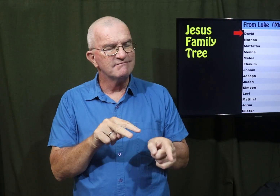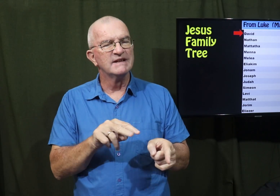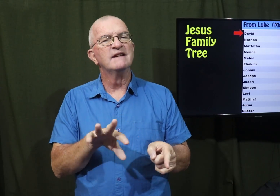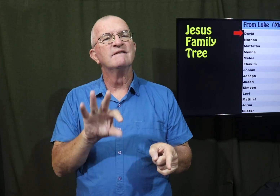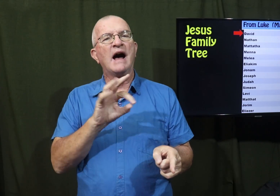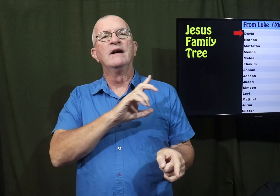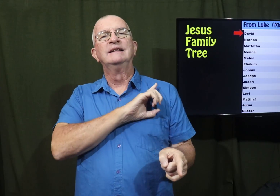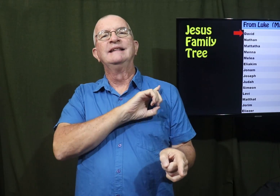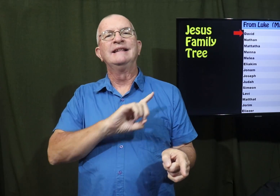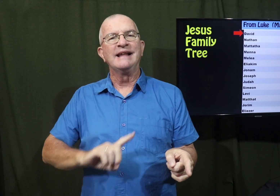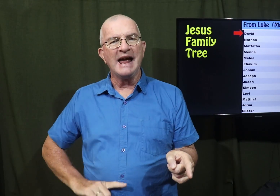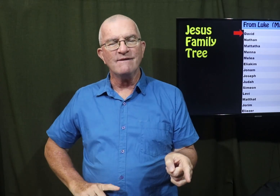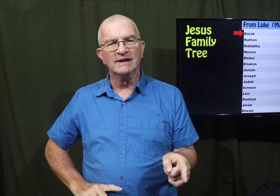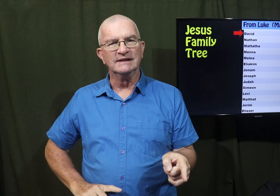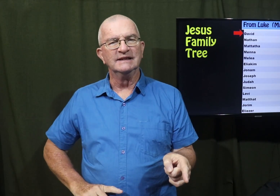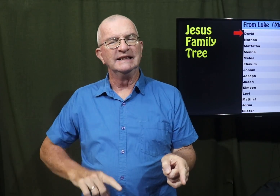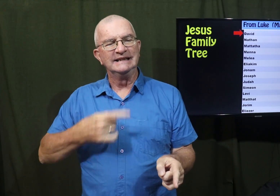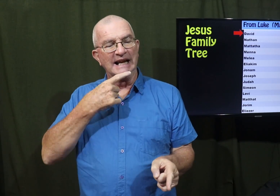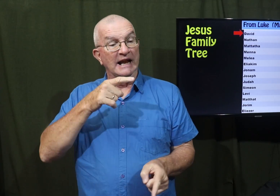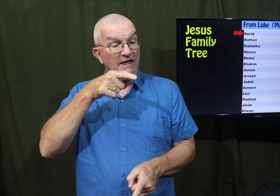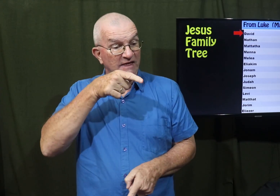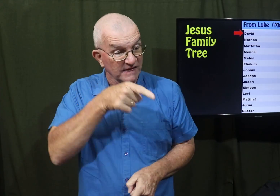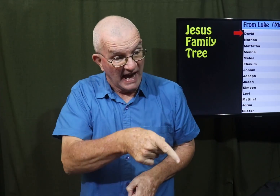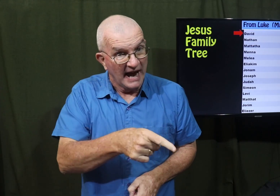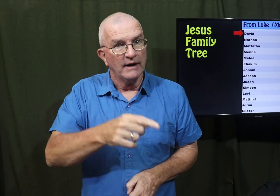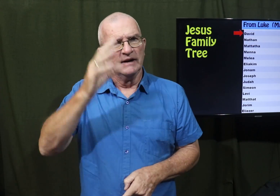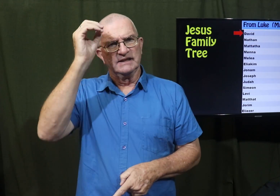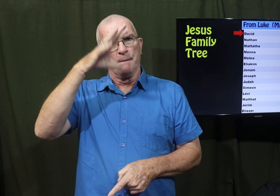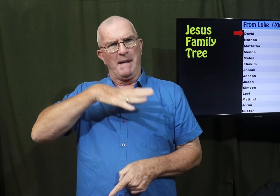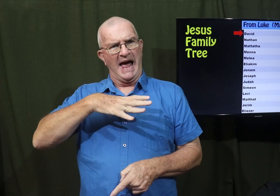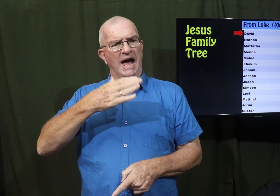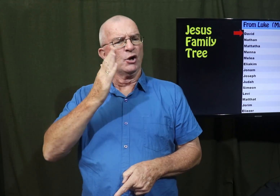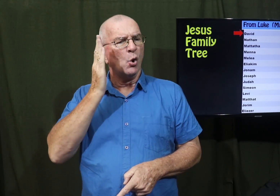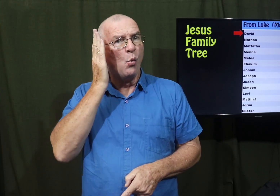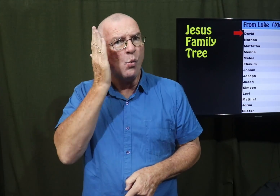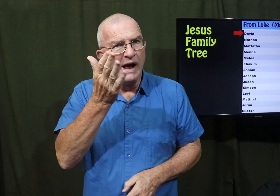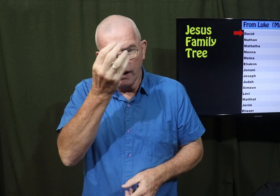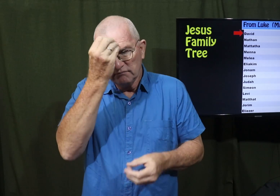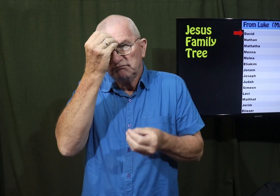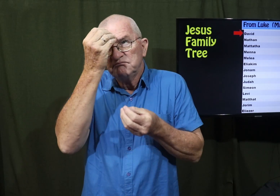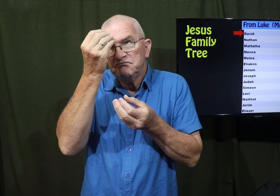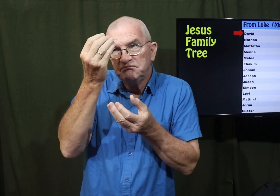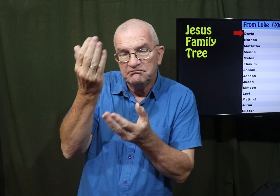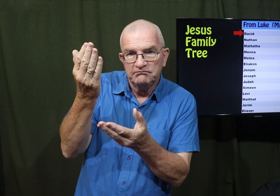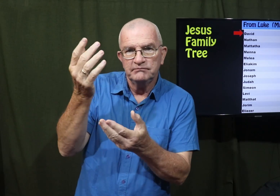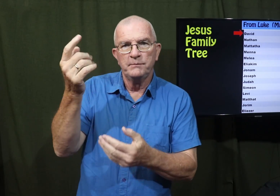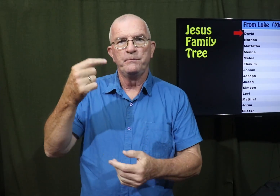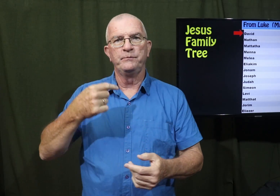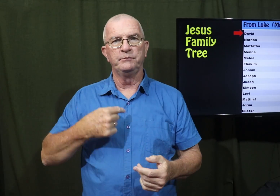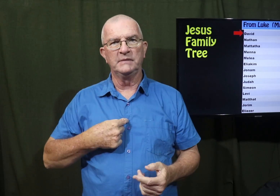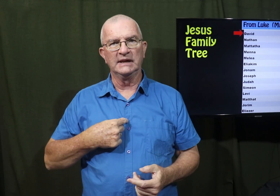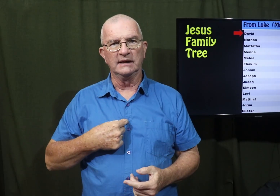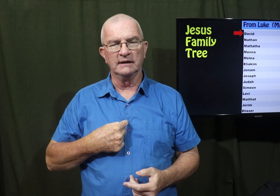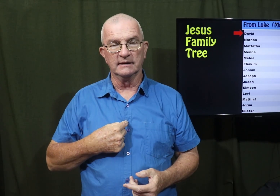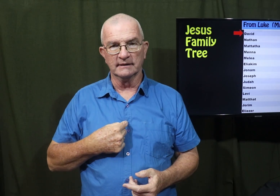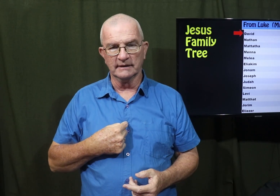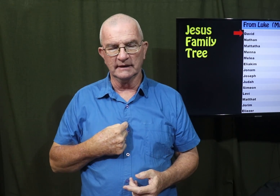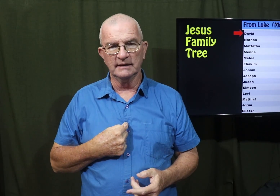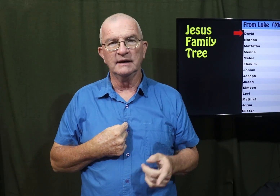God looked around and He found David and He said, This man will obey Me.